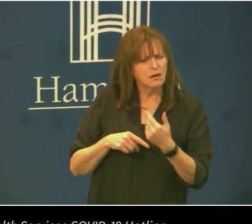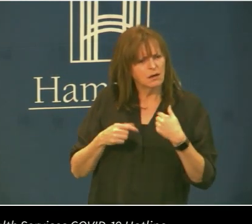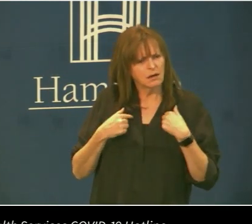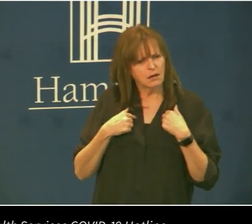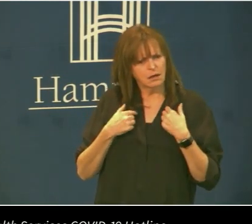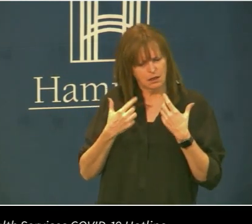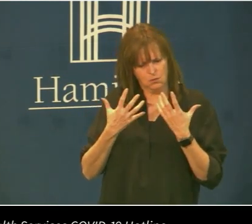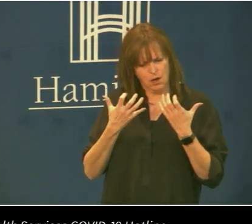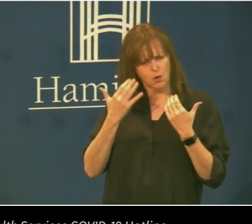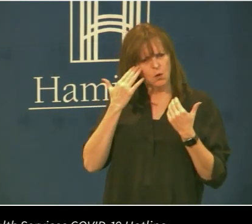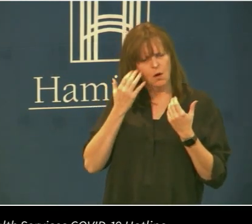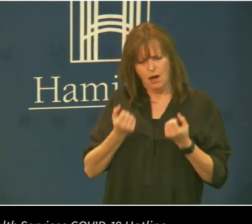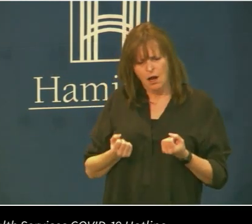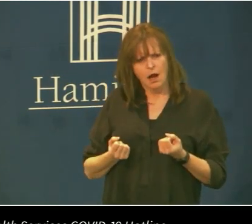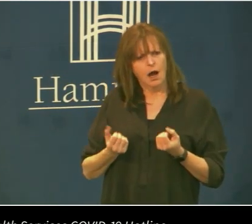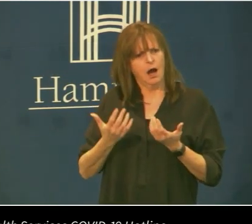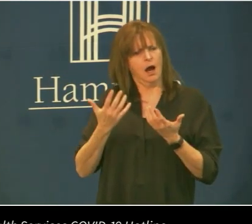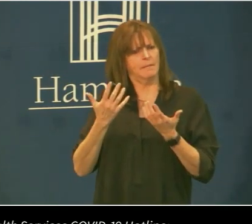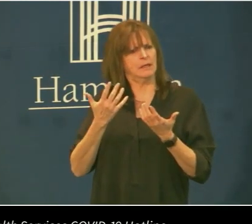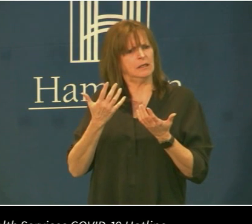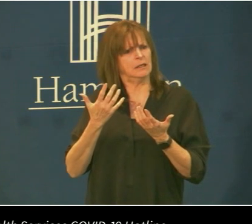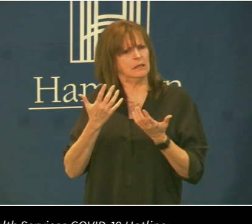dialysis nurse worked with.